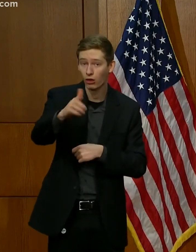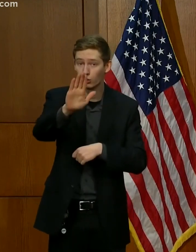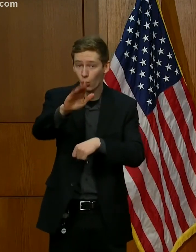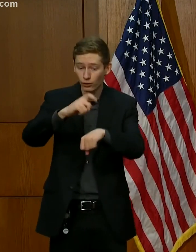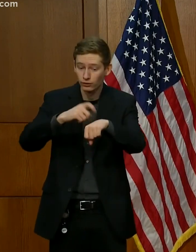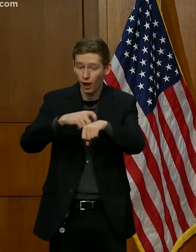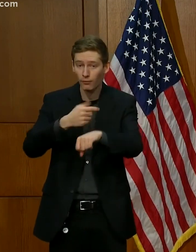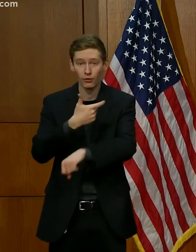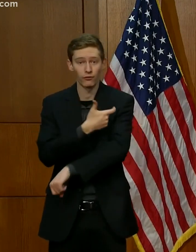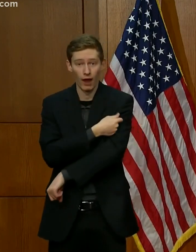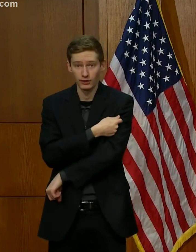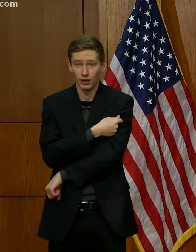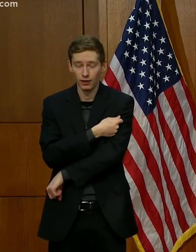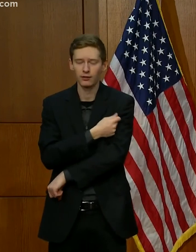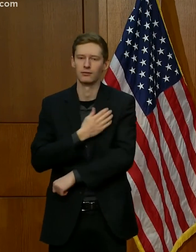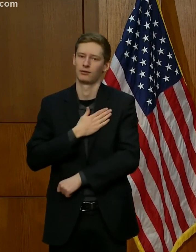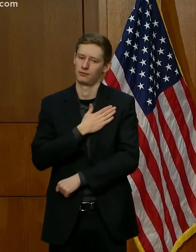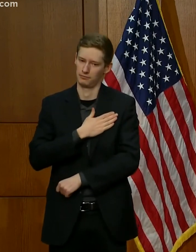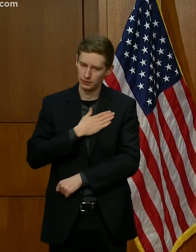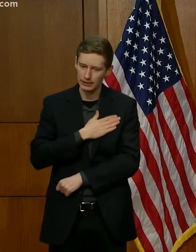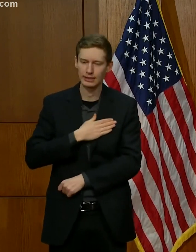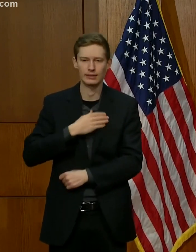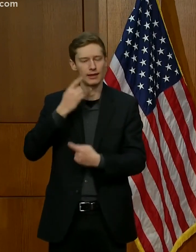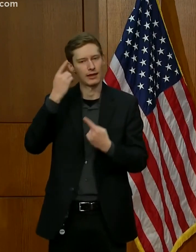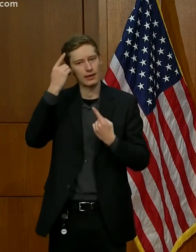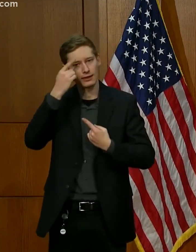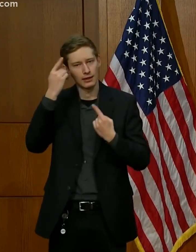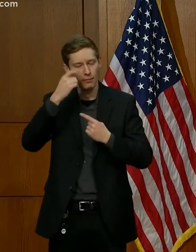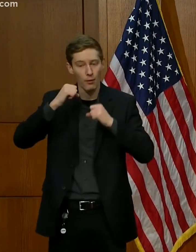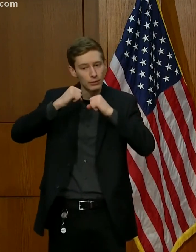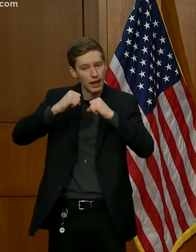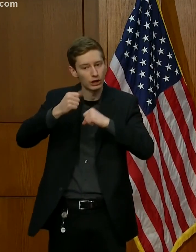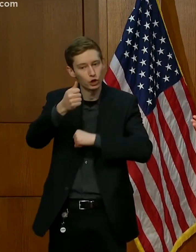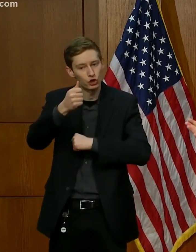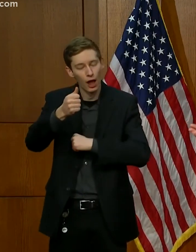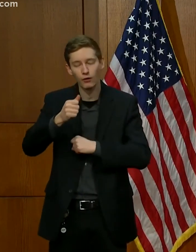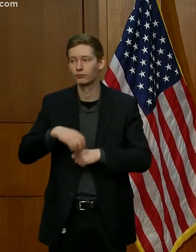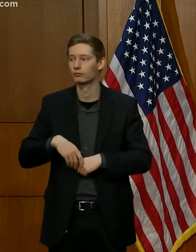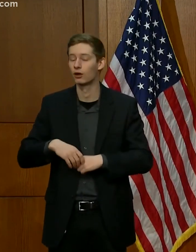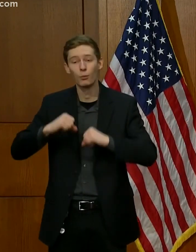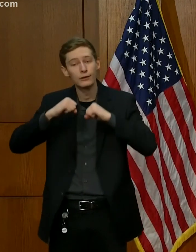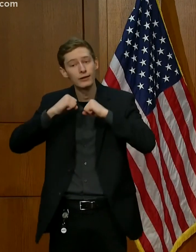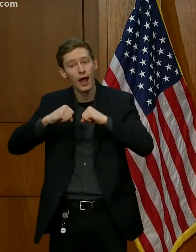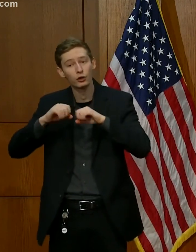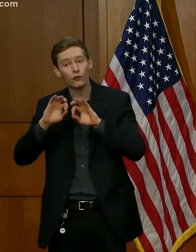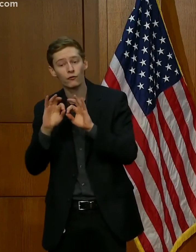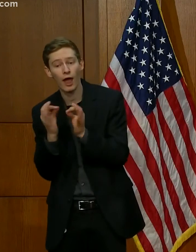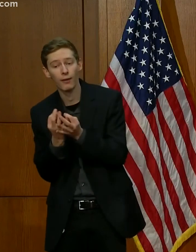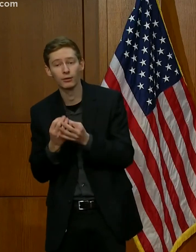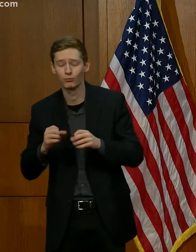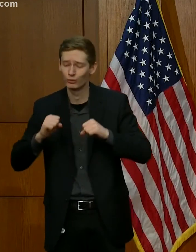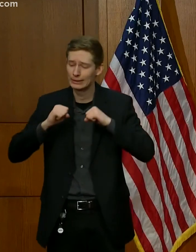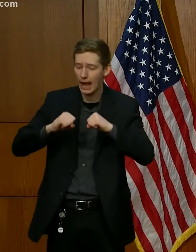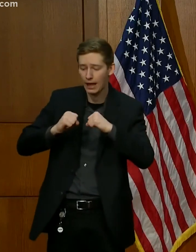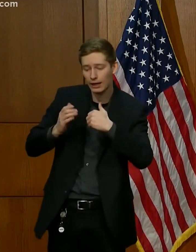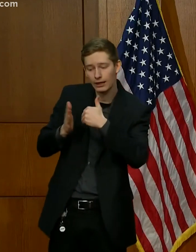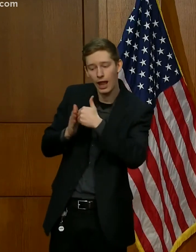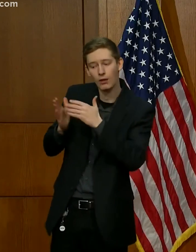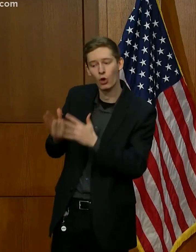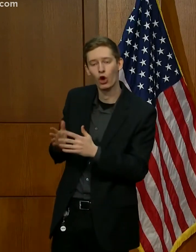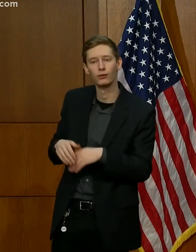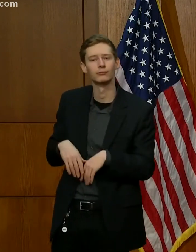very seriously about doing that to protect yourself, to protect your family, your neighbors, your loved ones. And